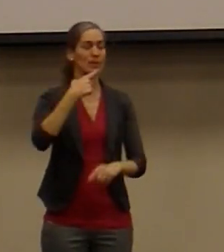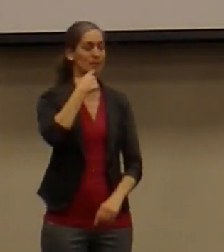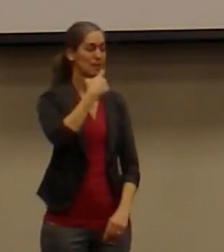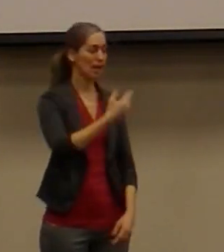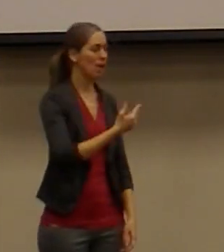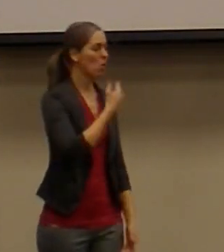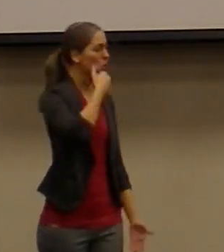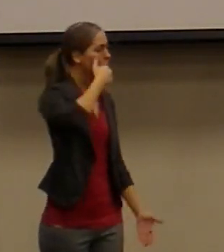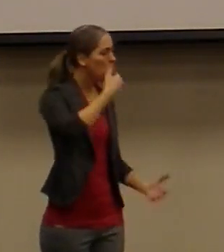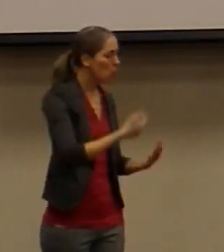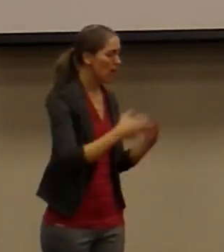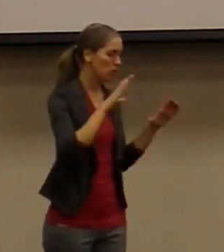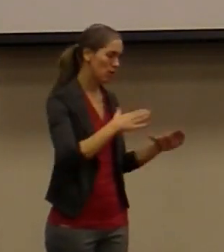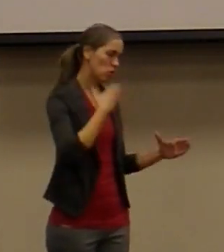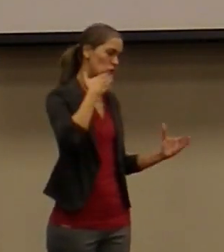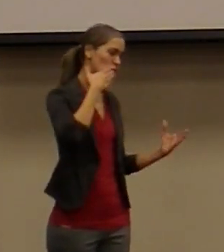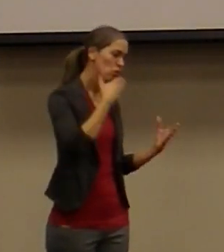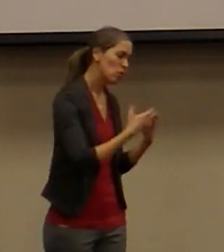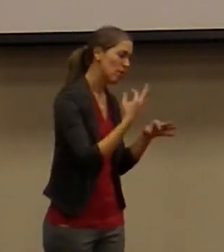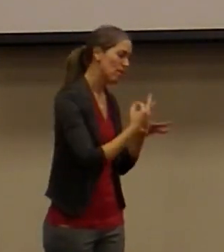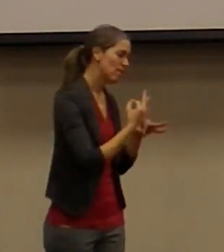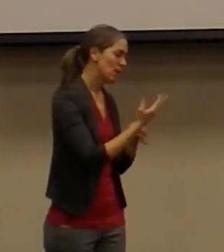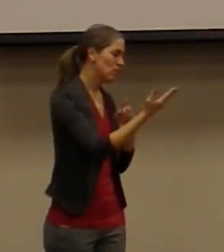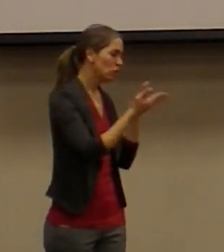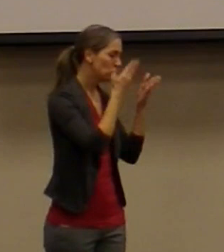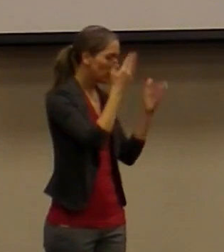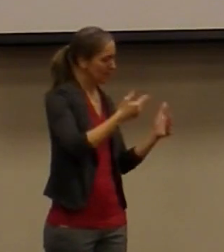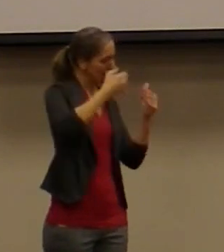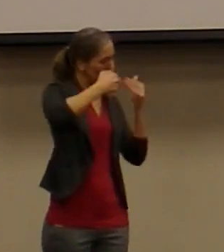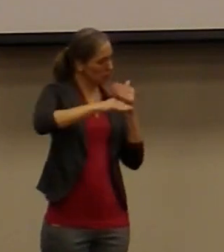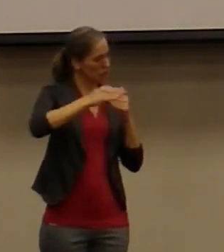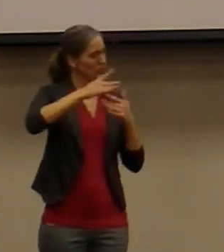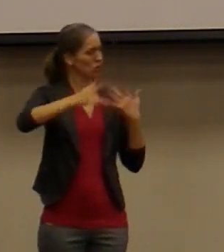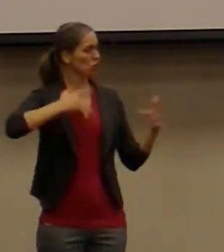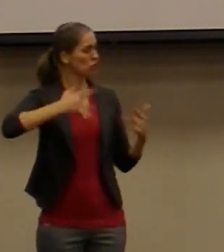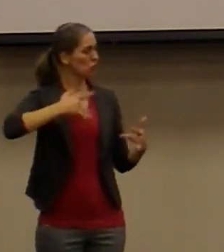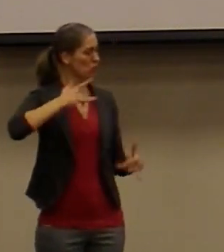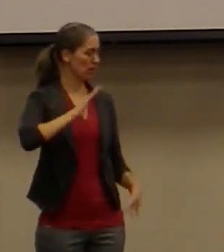done, good and faithful servant. Enter into the joys of your Lord.